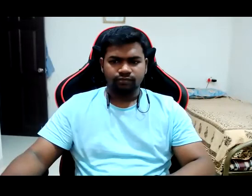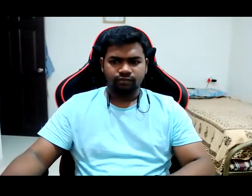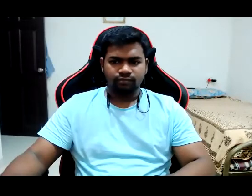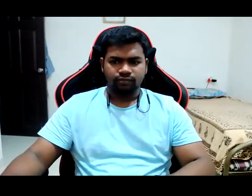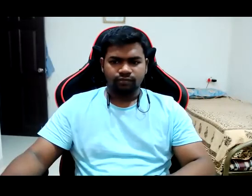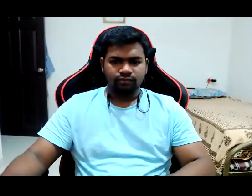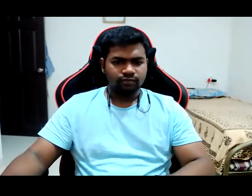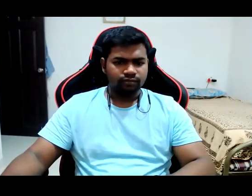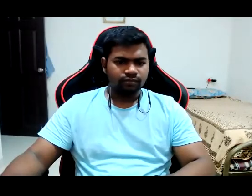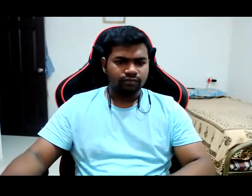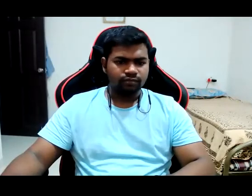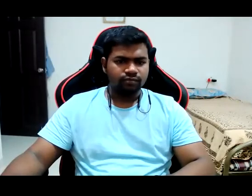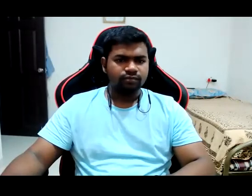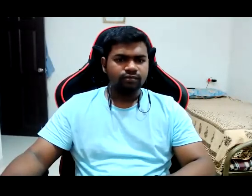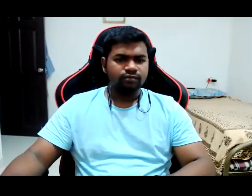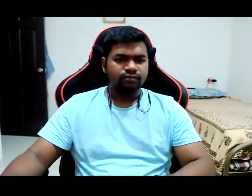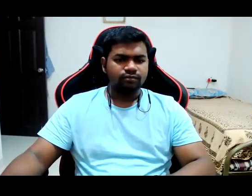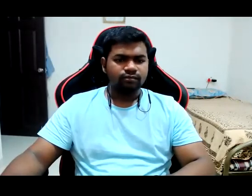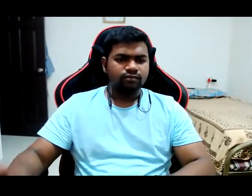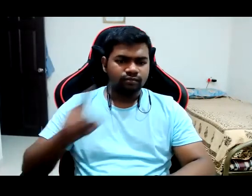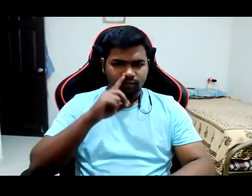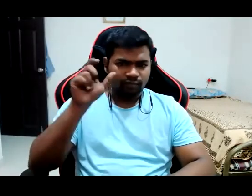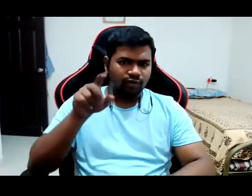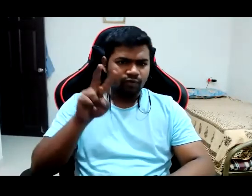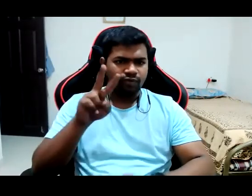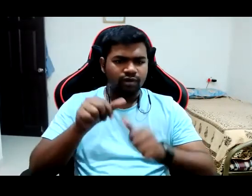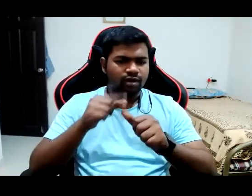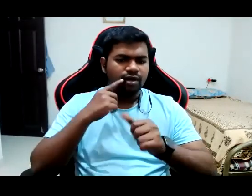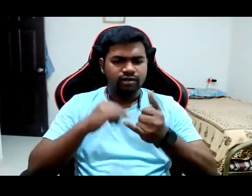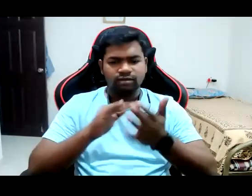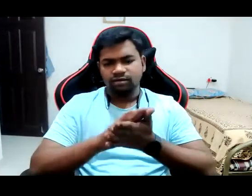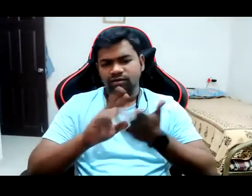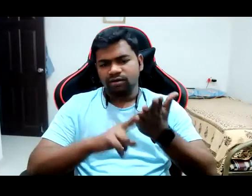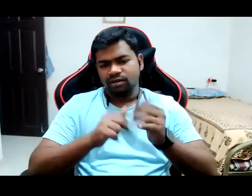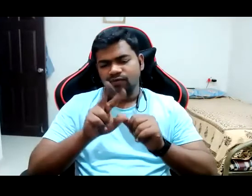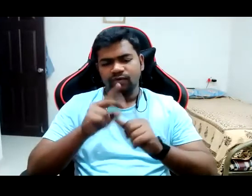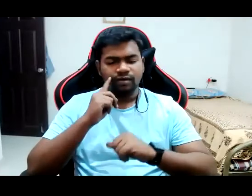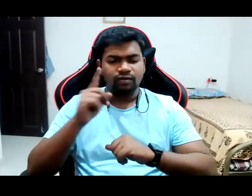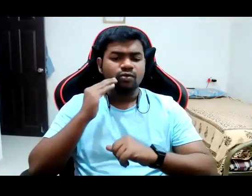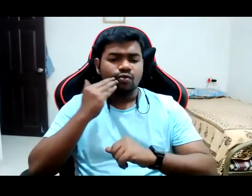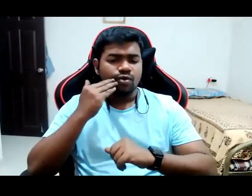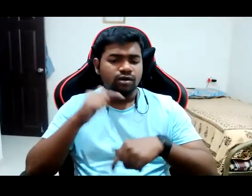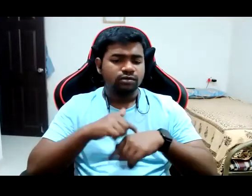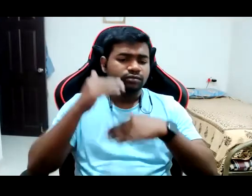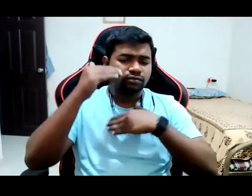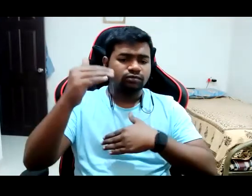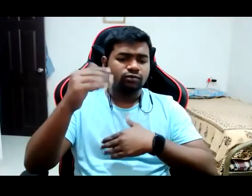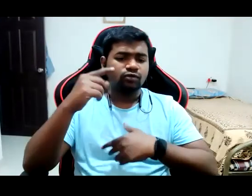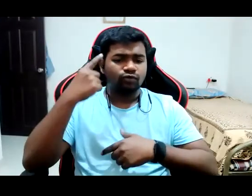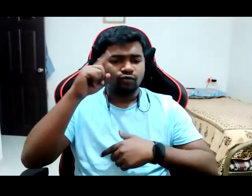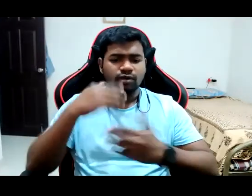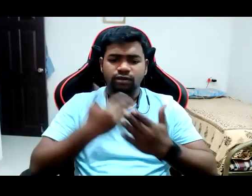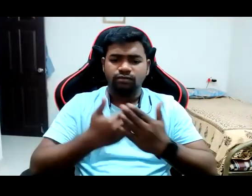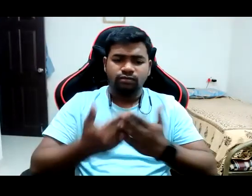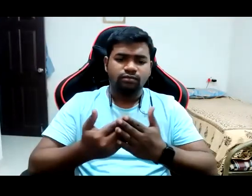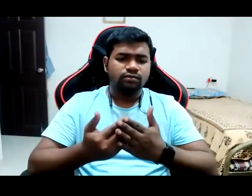So when is the hi, I'm Vaishnavi here. I would like to know, when is the last day for submission of all these